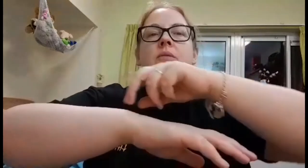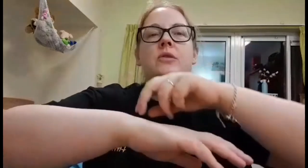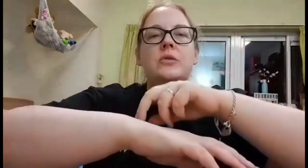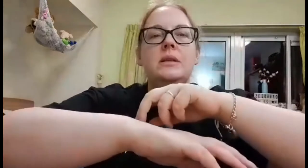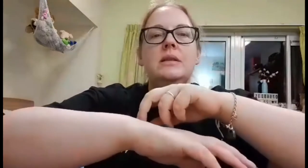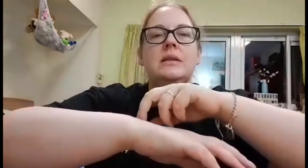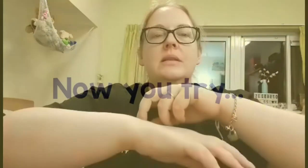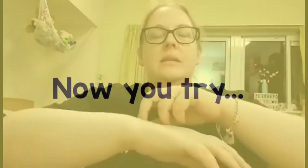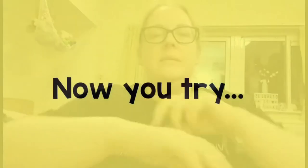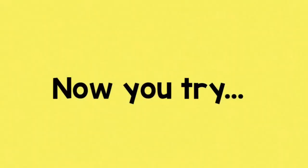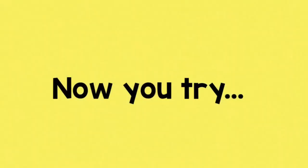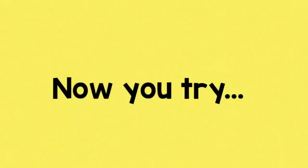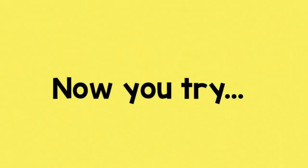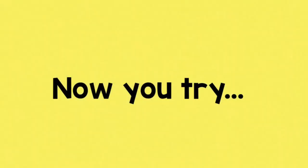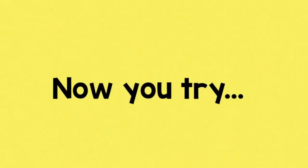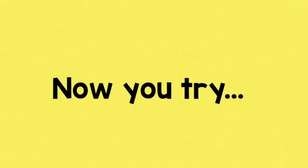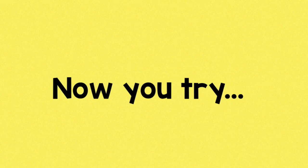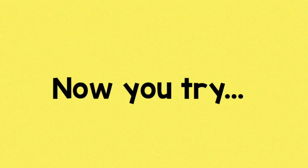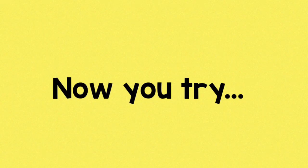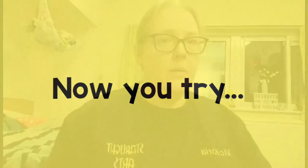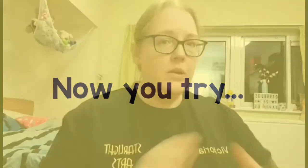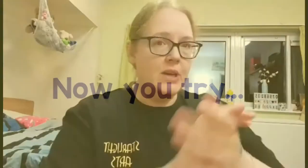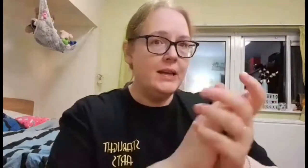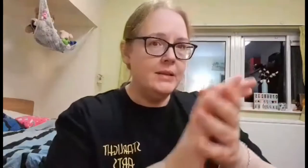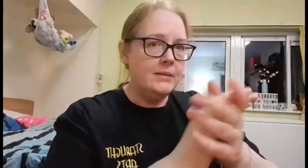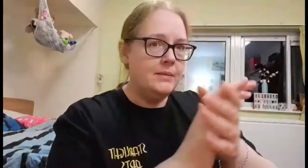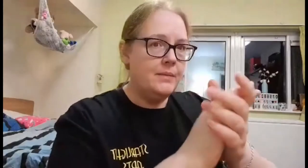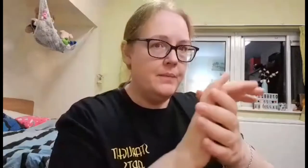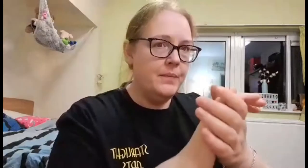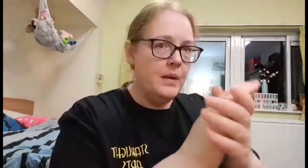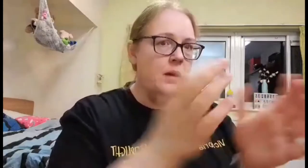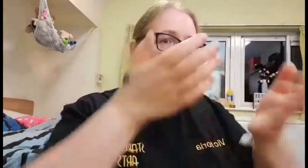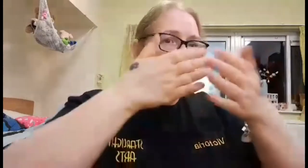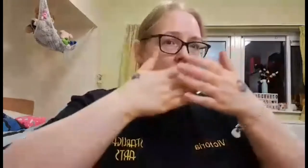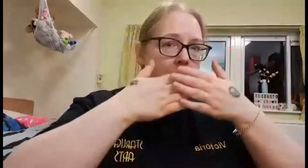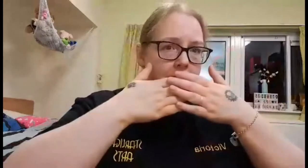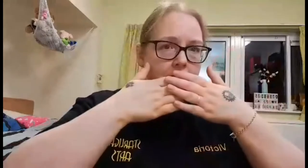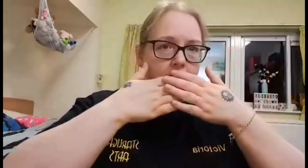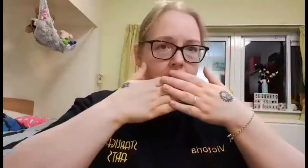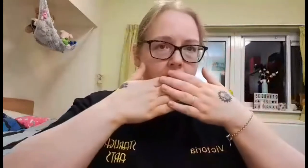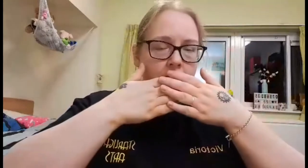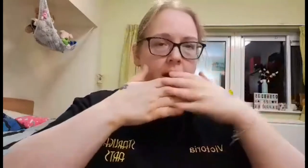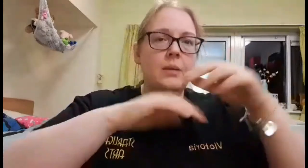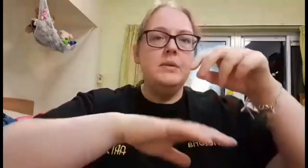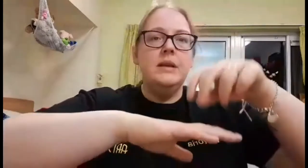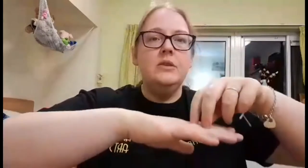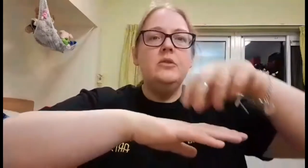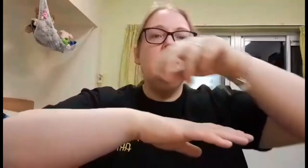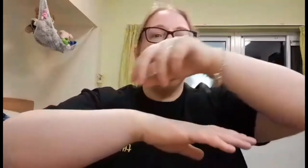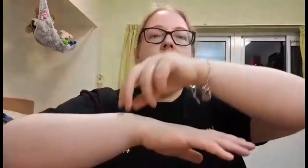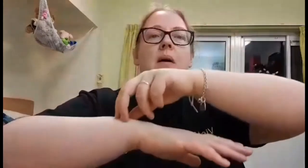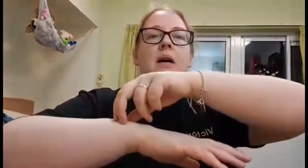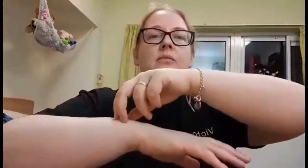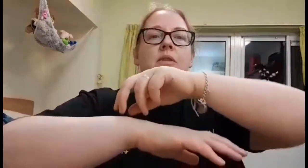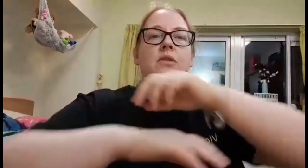socially distancing. We wash our hands, we wear a mask, and we stay 2 meters apart from each other.